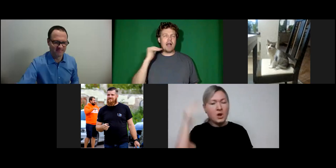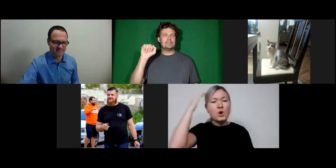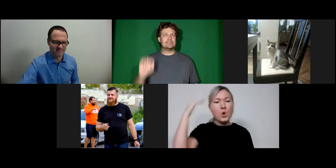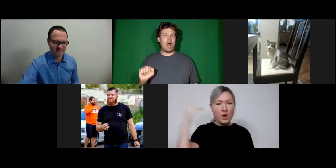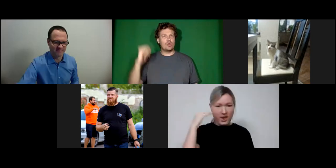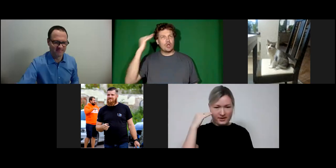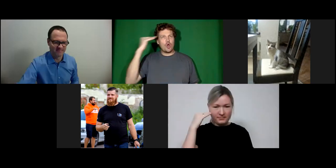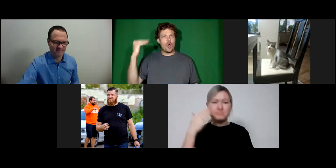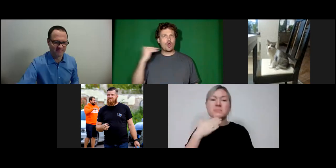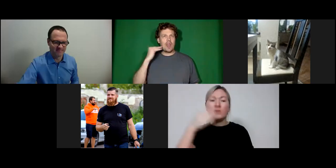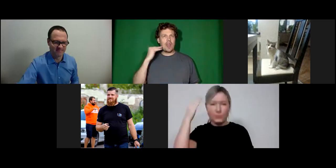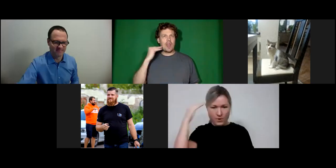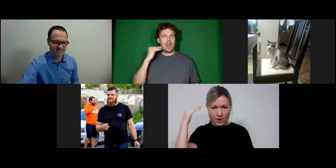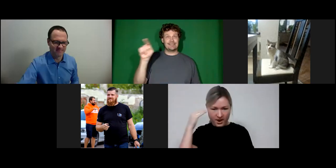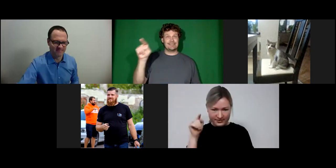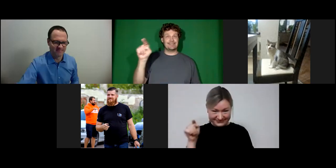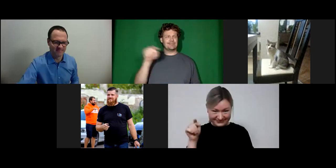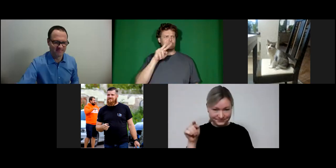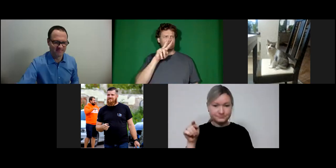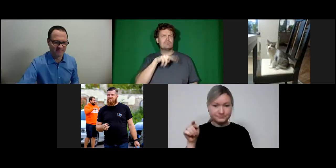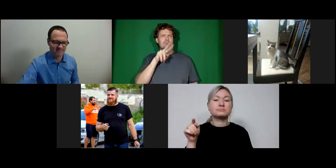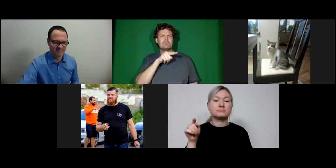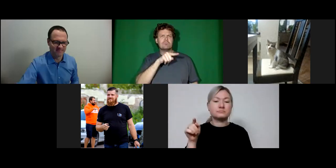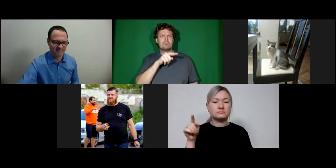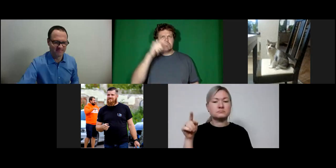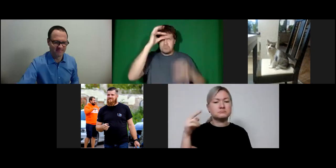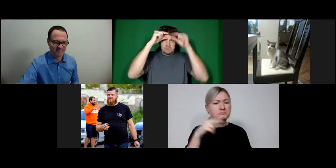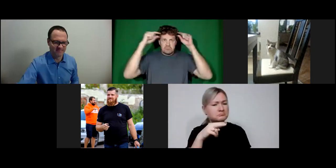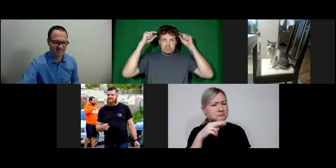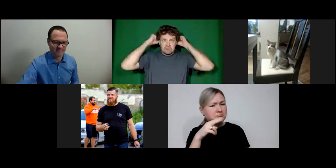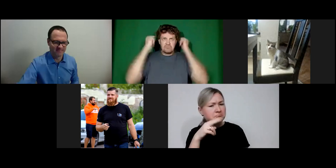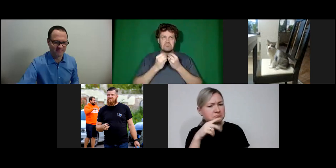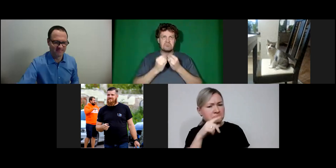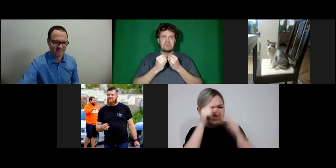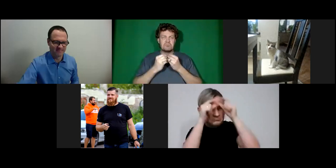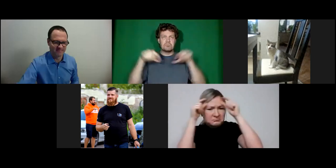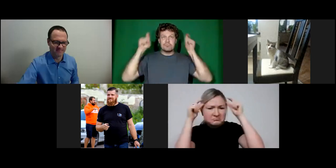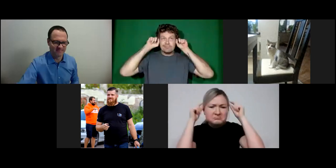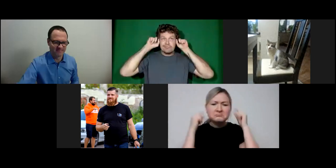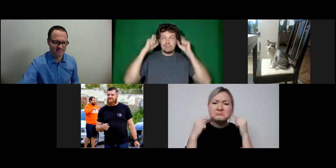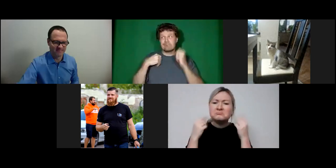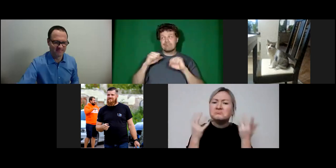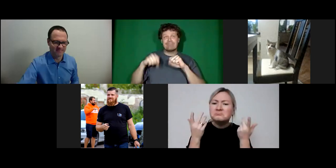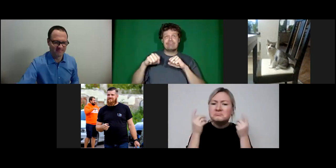Played many matches, played against South Korea, I remember. And the South Korean